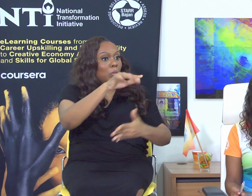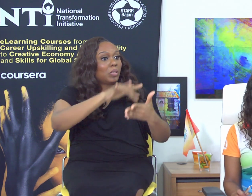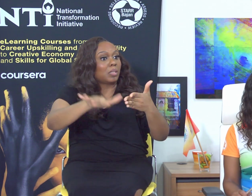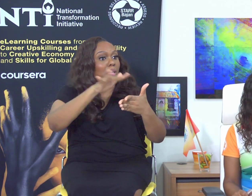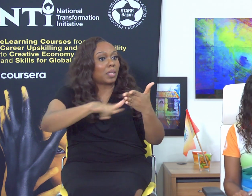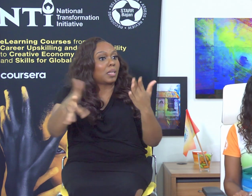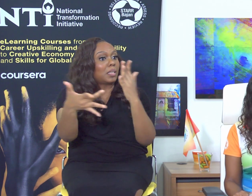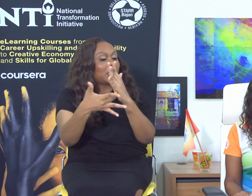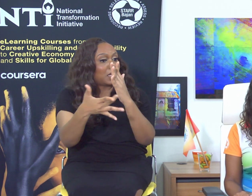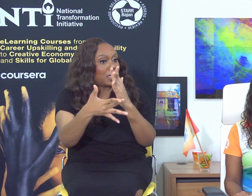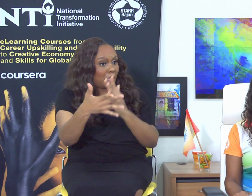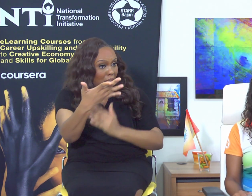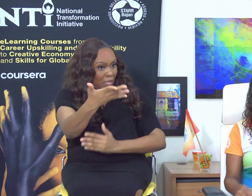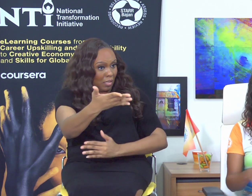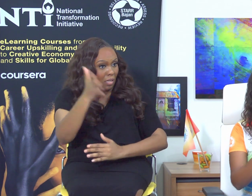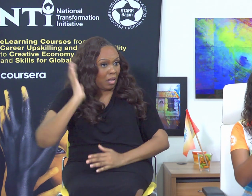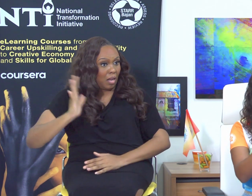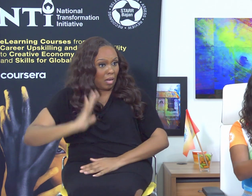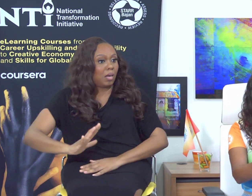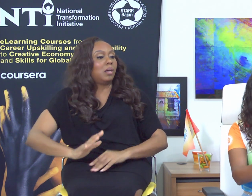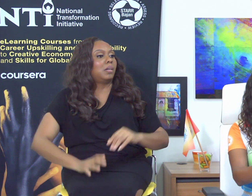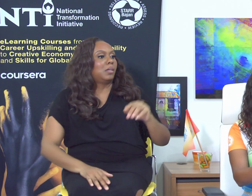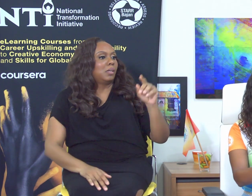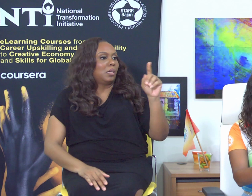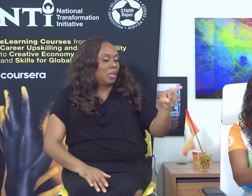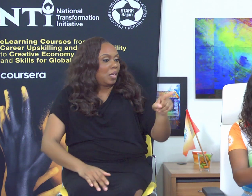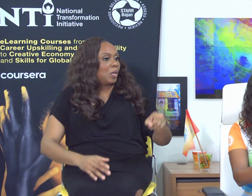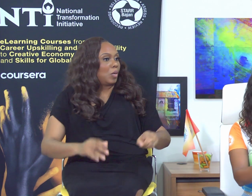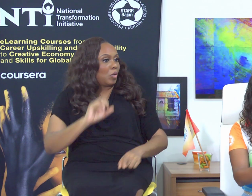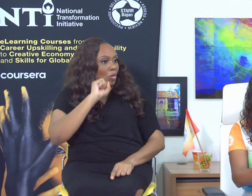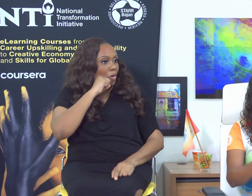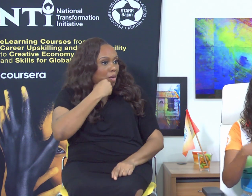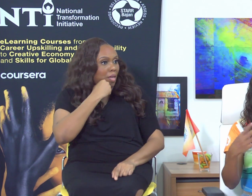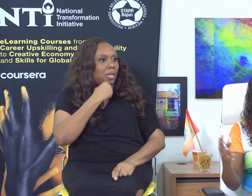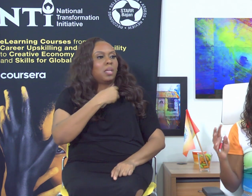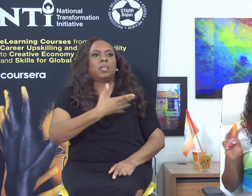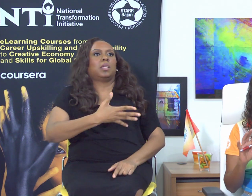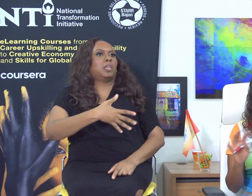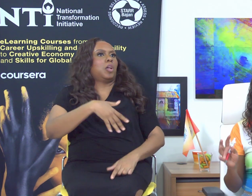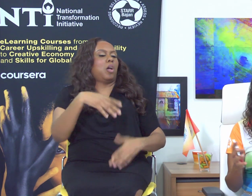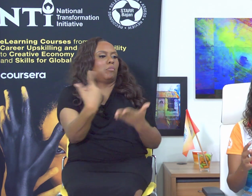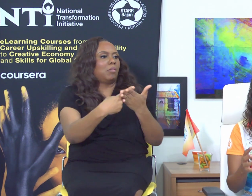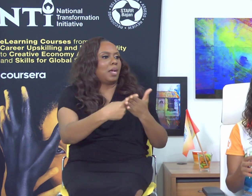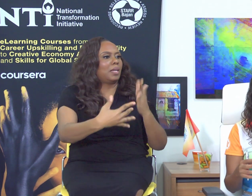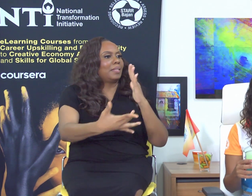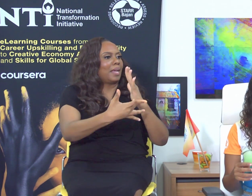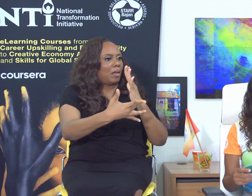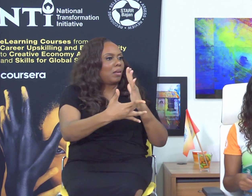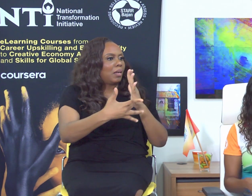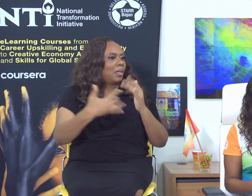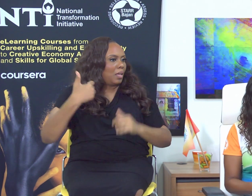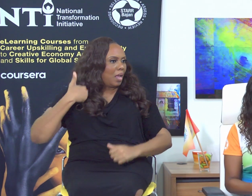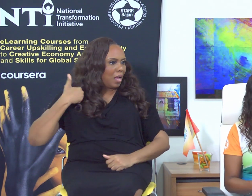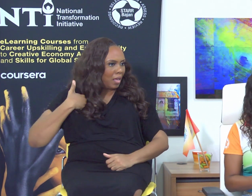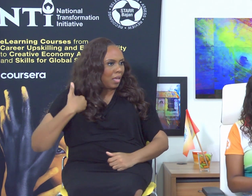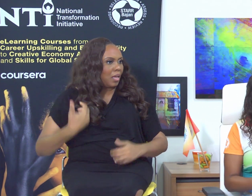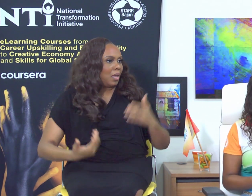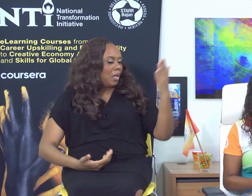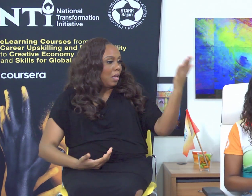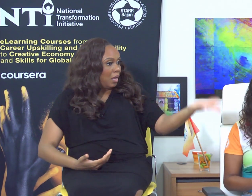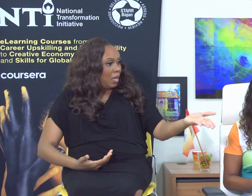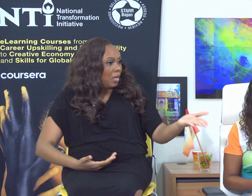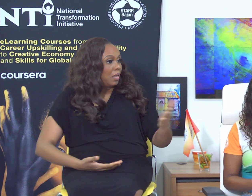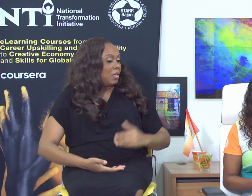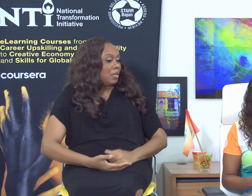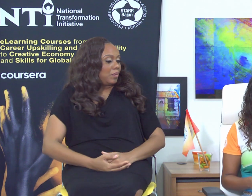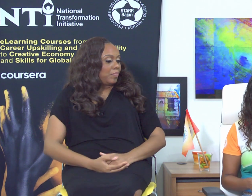technology, Anthony, back in the day. You, Soraya, talked about technology that you saw in Canada. Dwayne, you mentioned